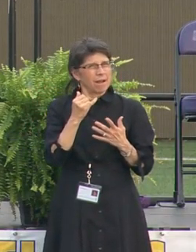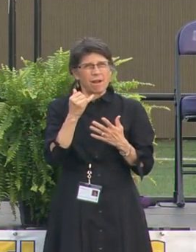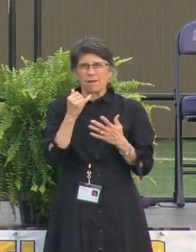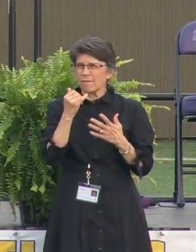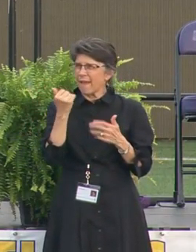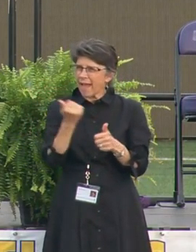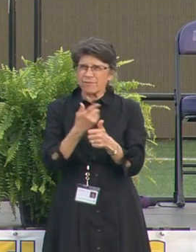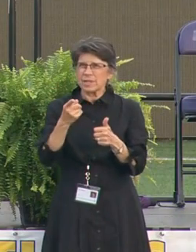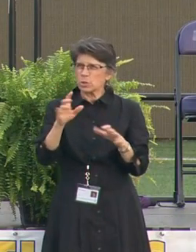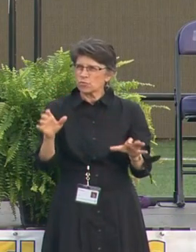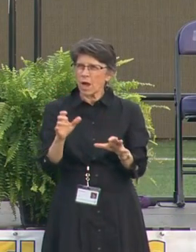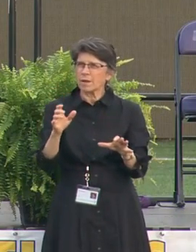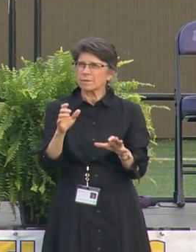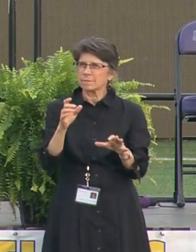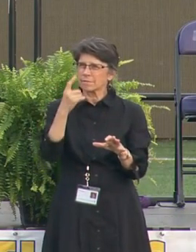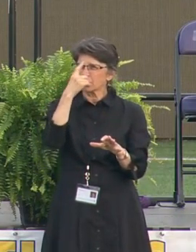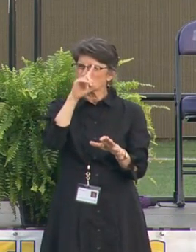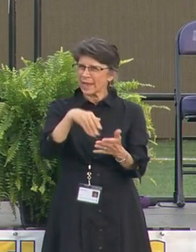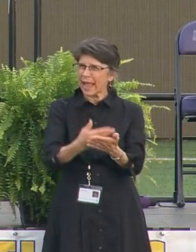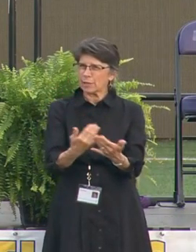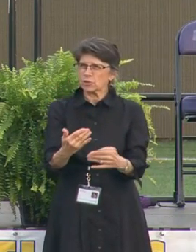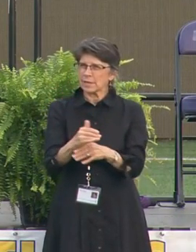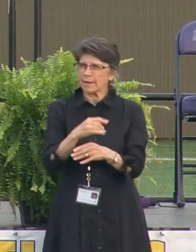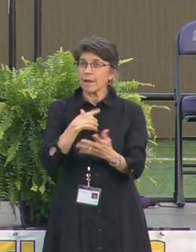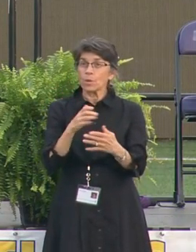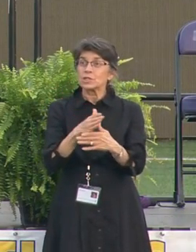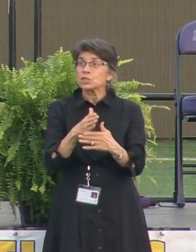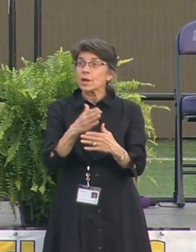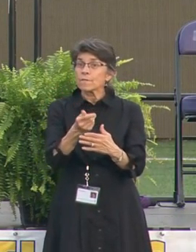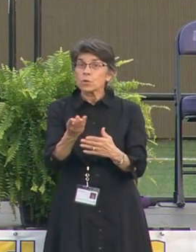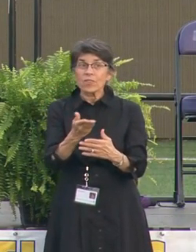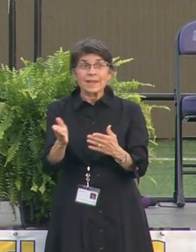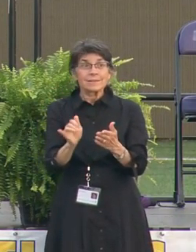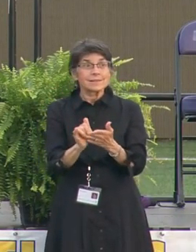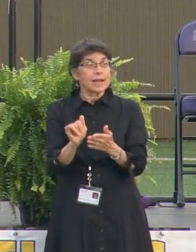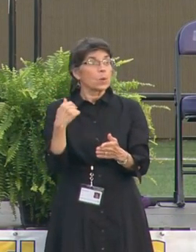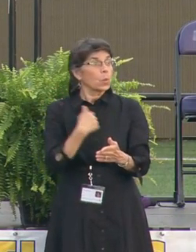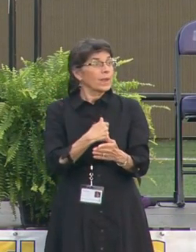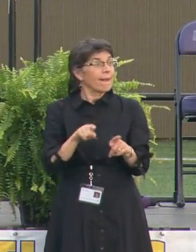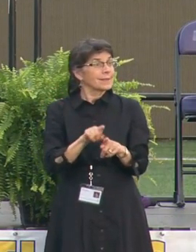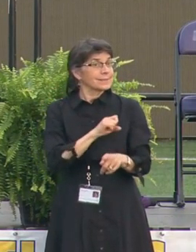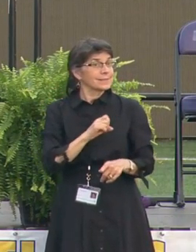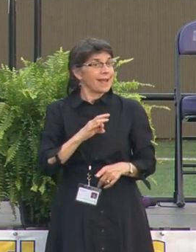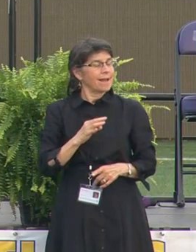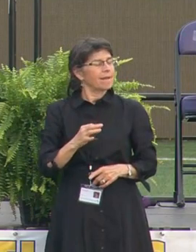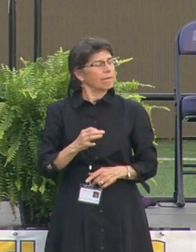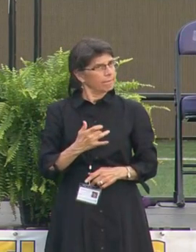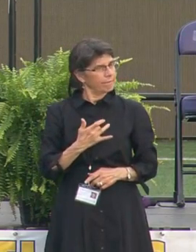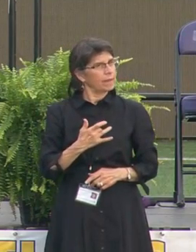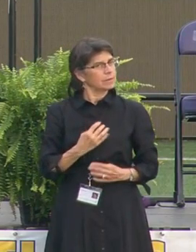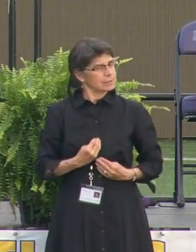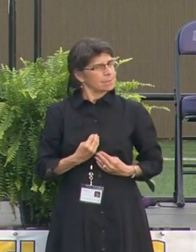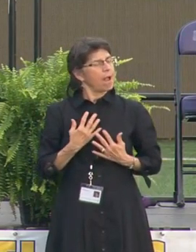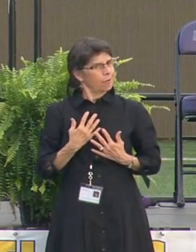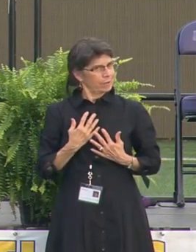here tonight. And I'd just like to share a few things that we as your staff have found inspiring from the class of 2021 this